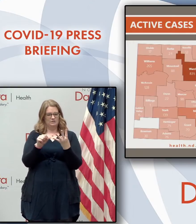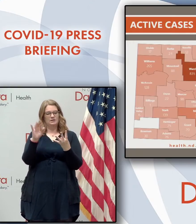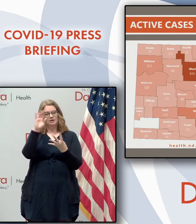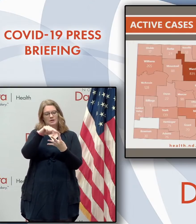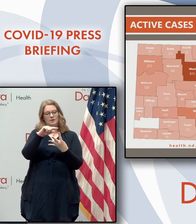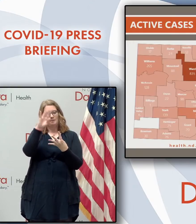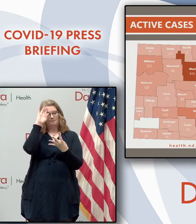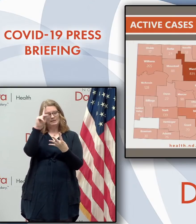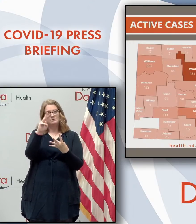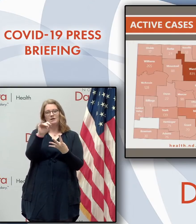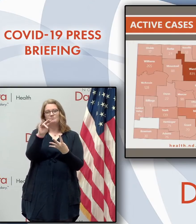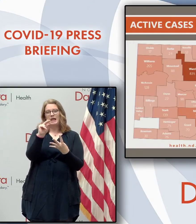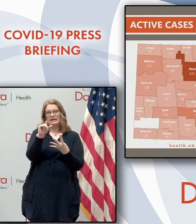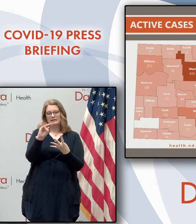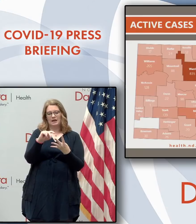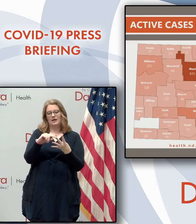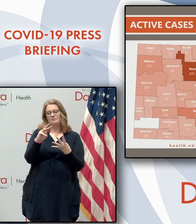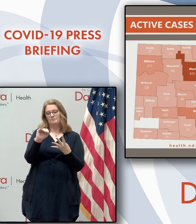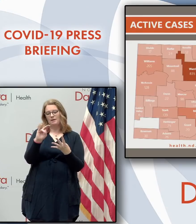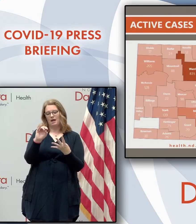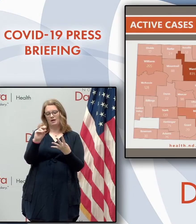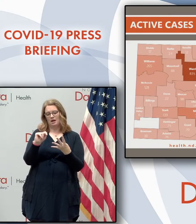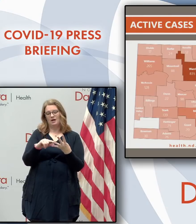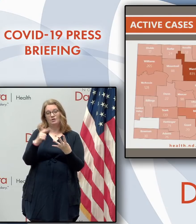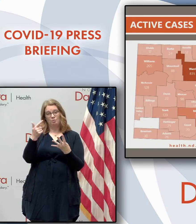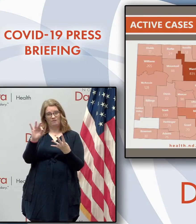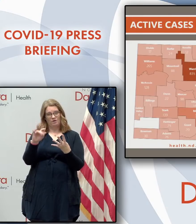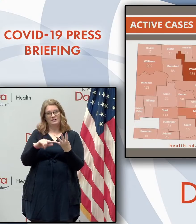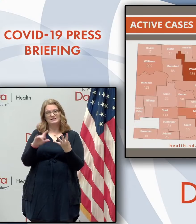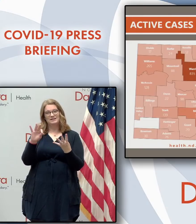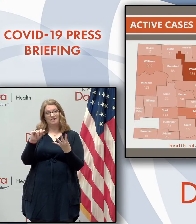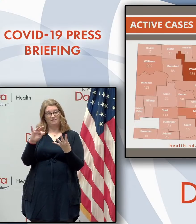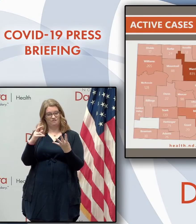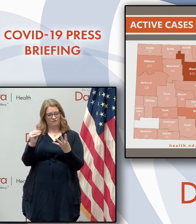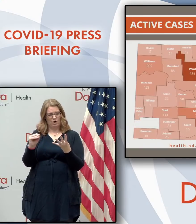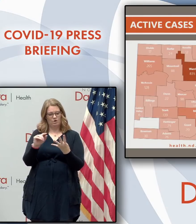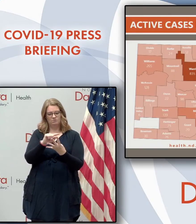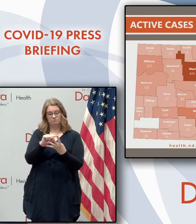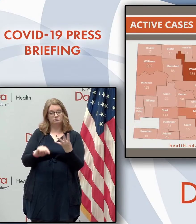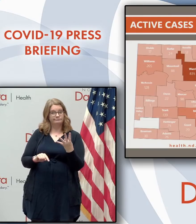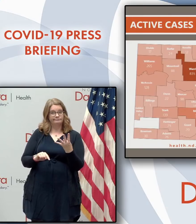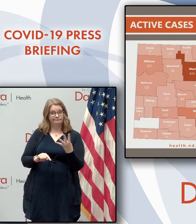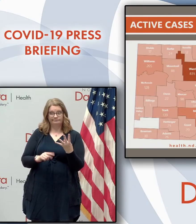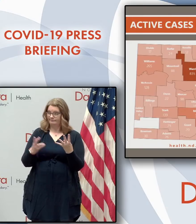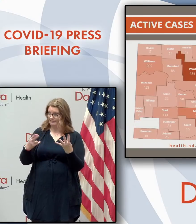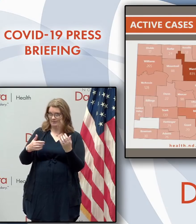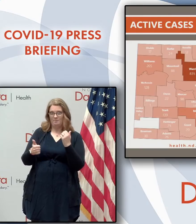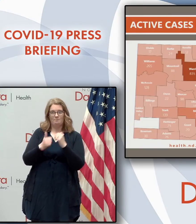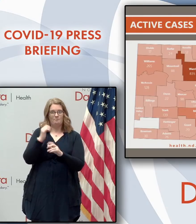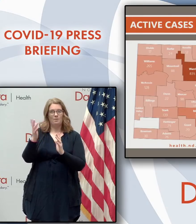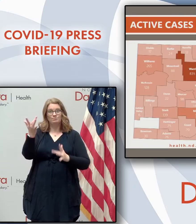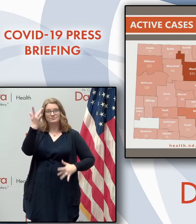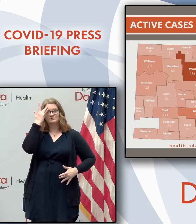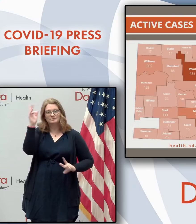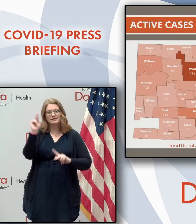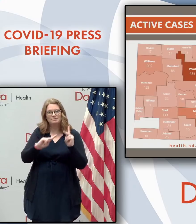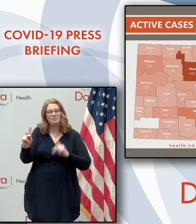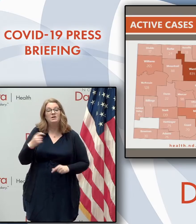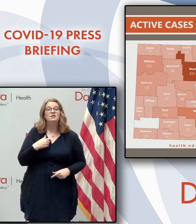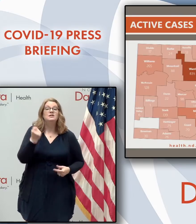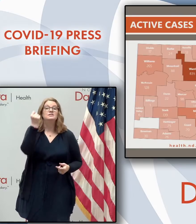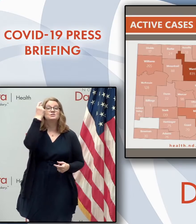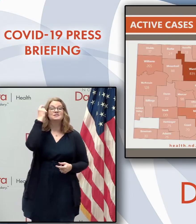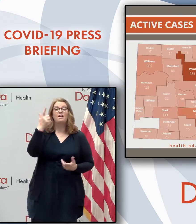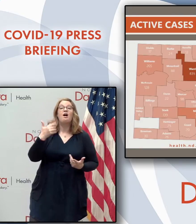Bismarck, Mandan, Minot, Grand Forks, and Cass County, also have the highest number of cases. And so if you're traveling to those